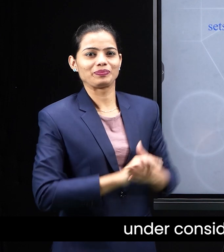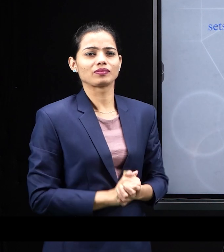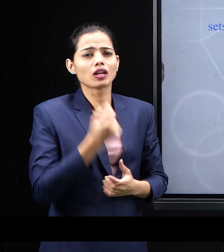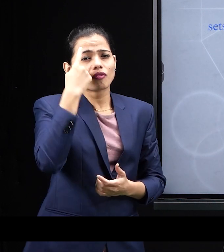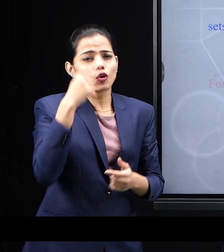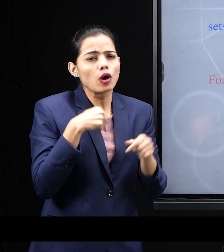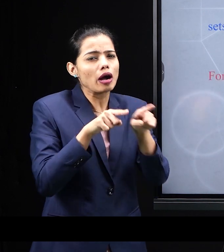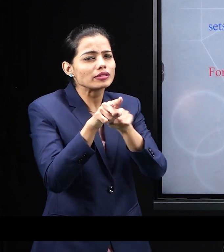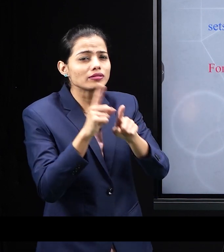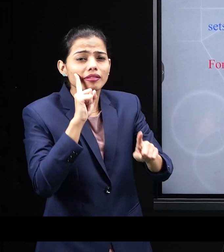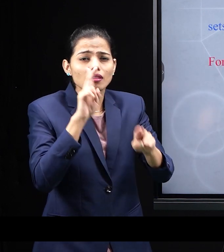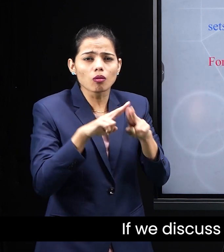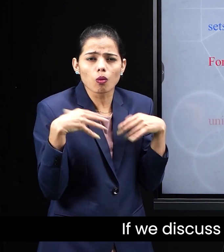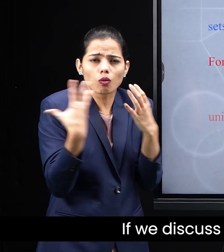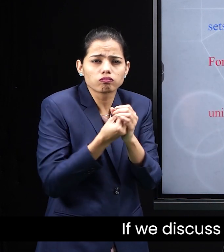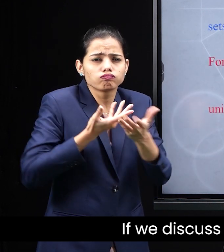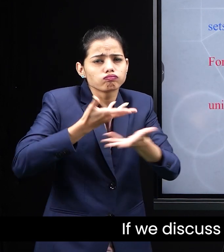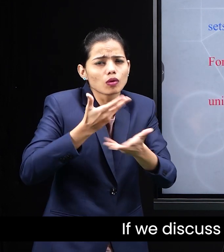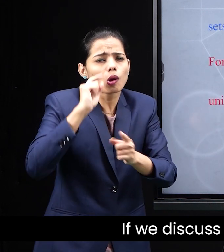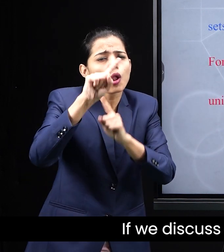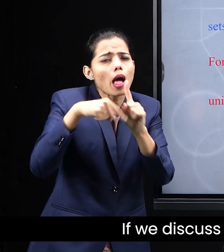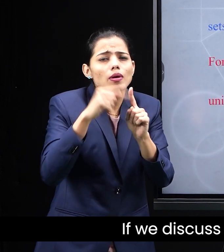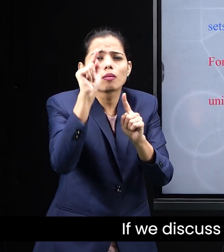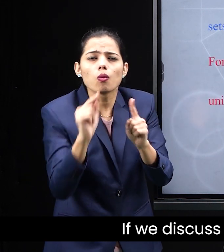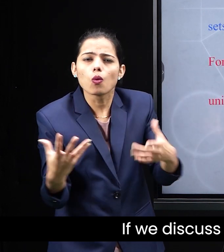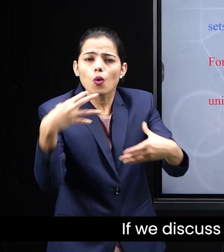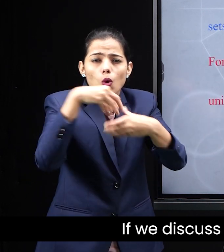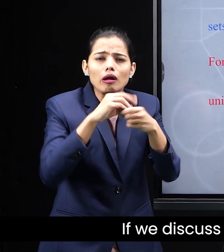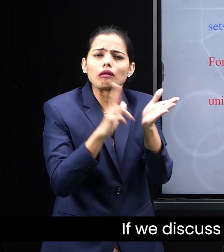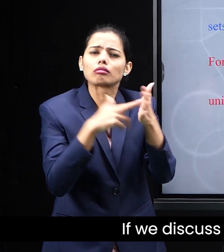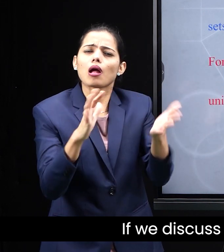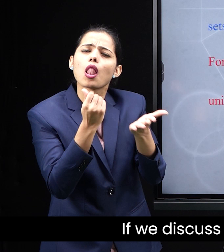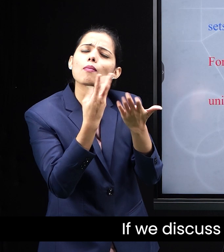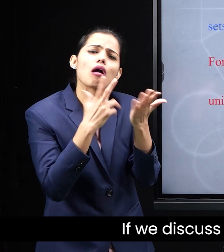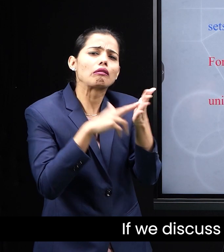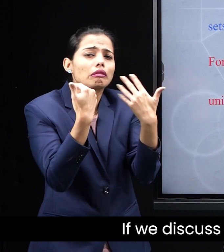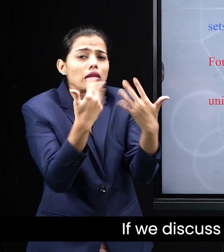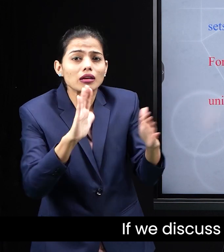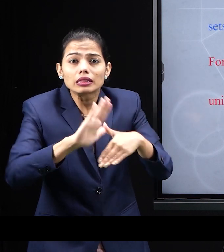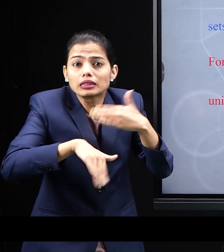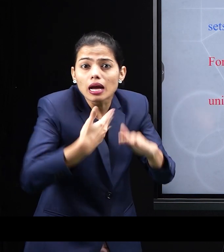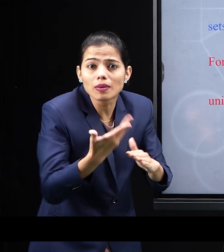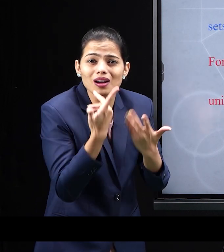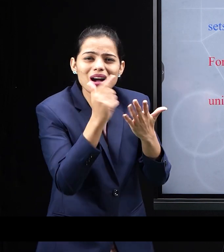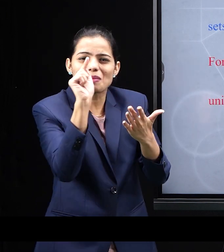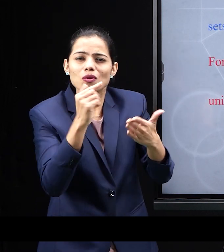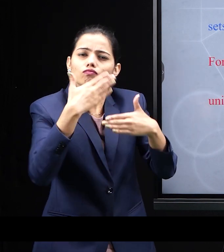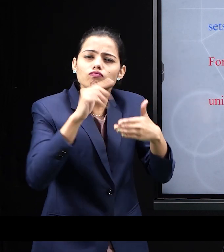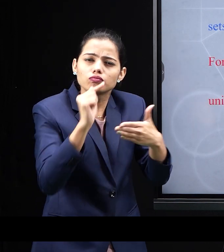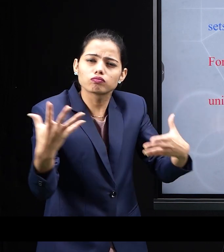For example, if we discuss about elements in natural numbers, then the universal set